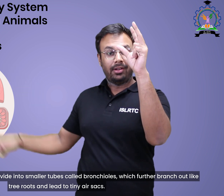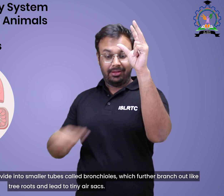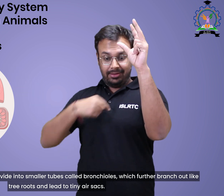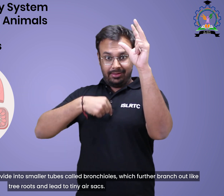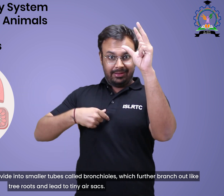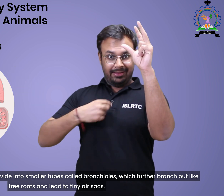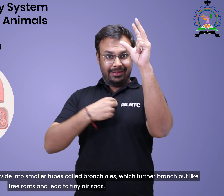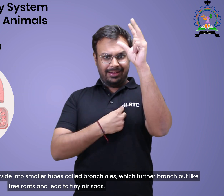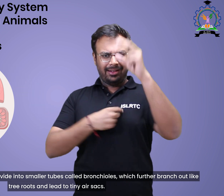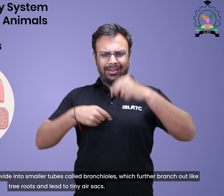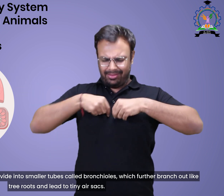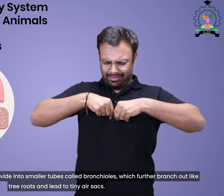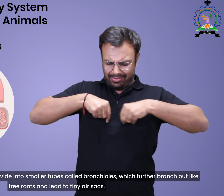to tiny air sacs.